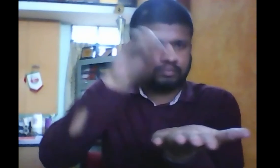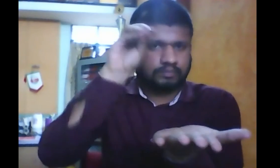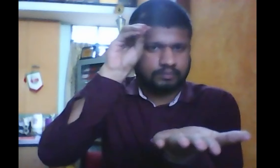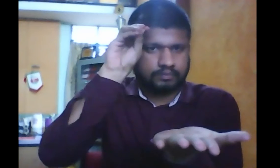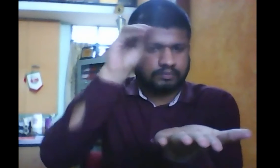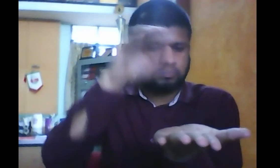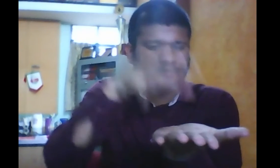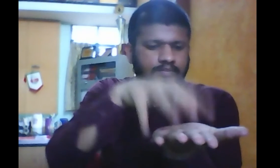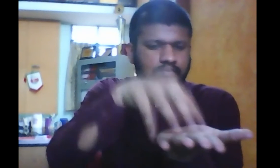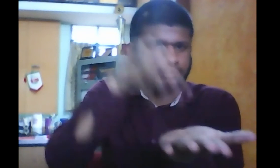sign. Learn.